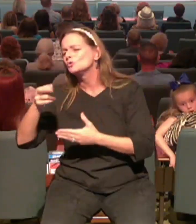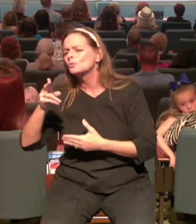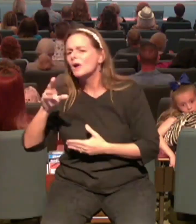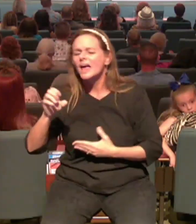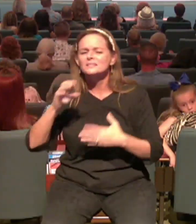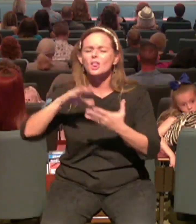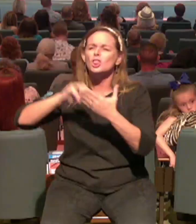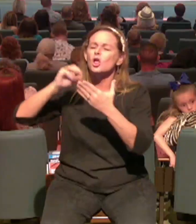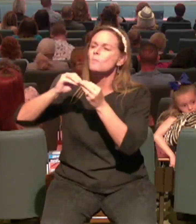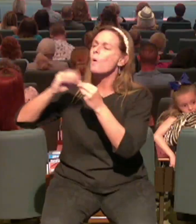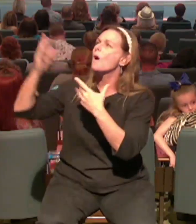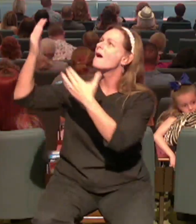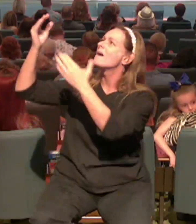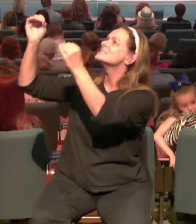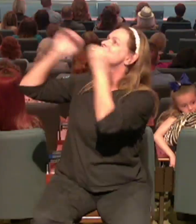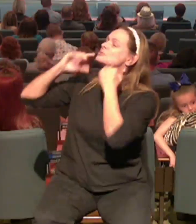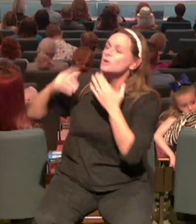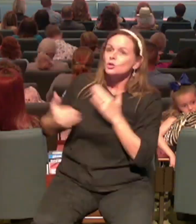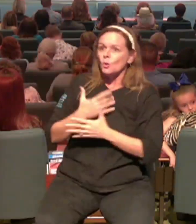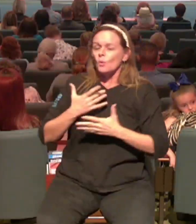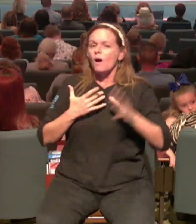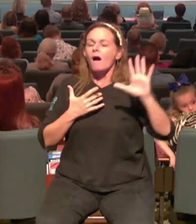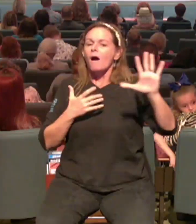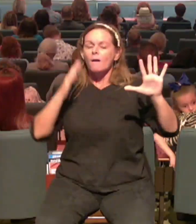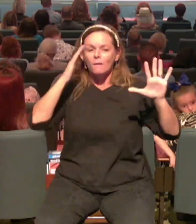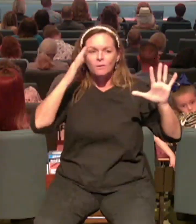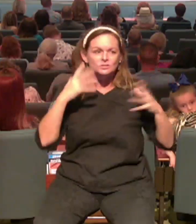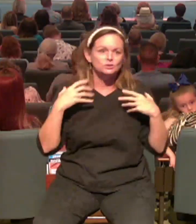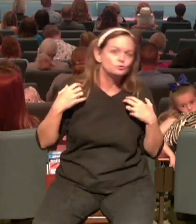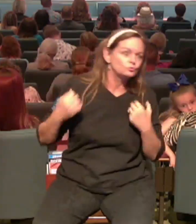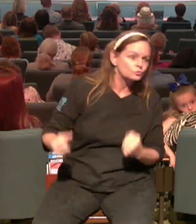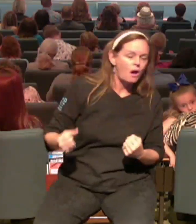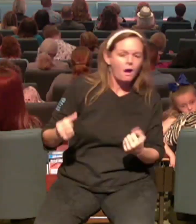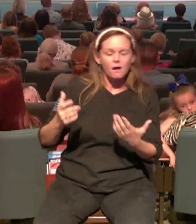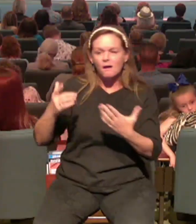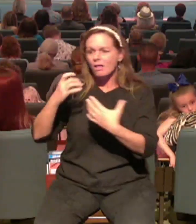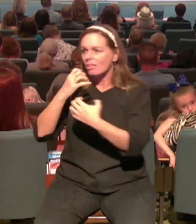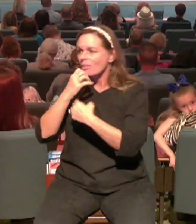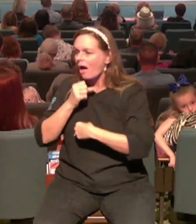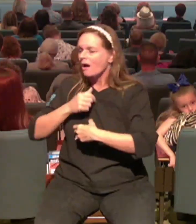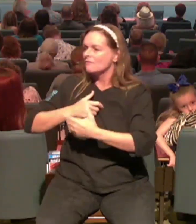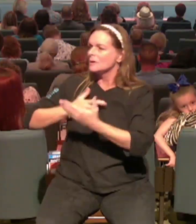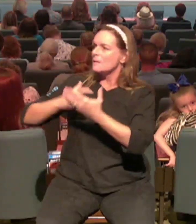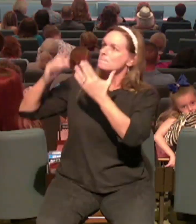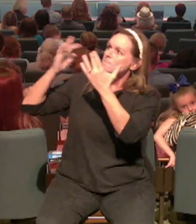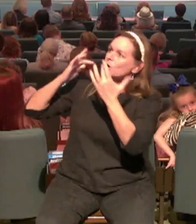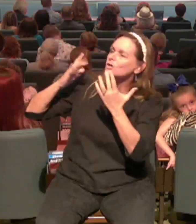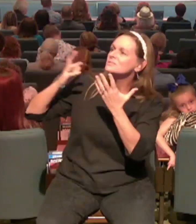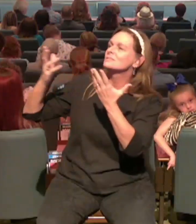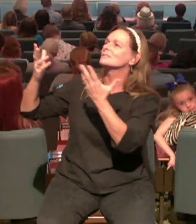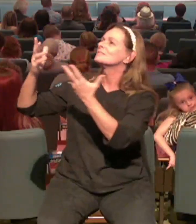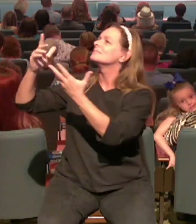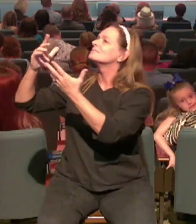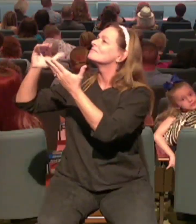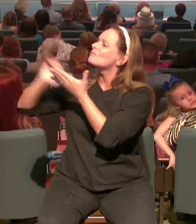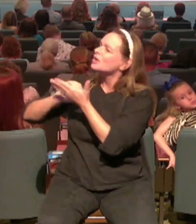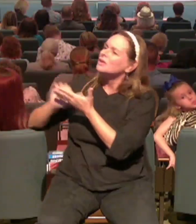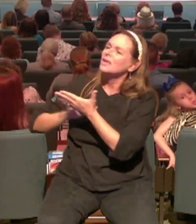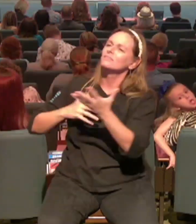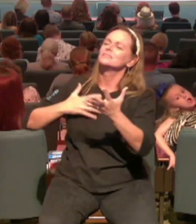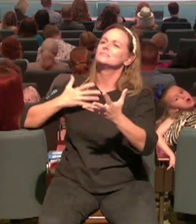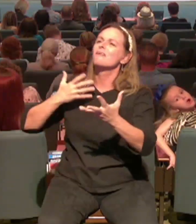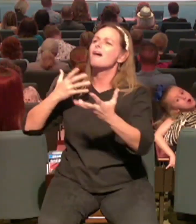of his mercy. And I realized that part of the problem, why we struggle with this, is so much of our life is based on